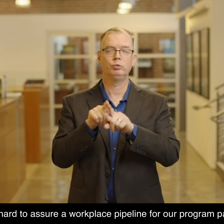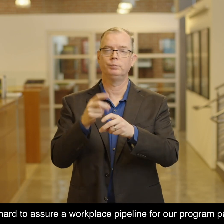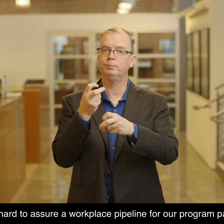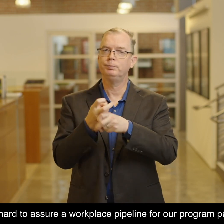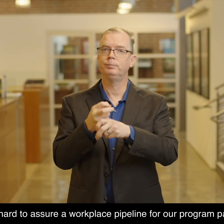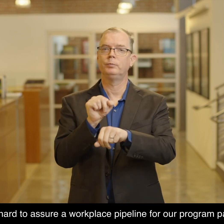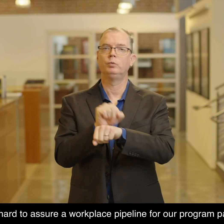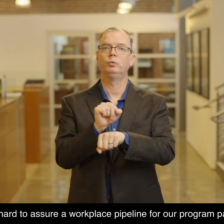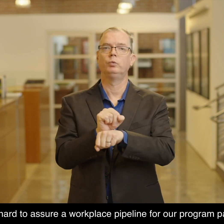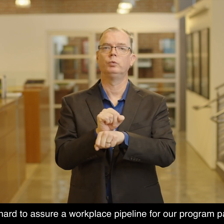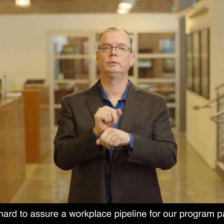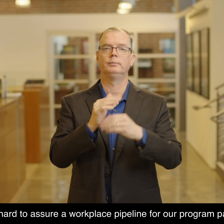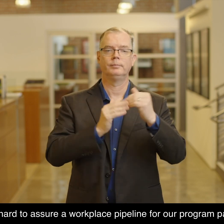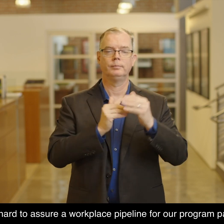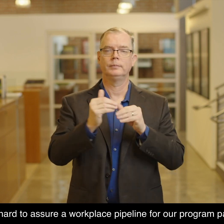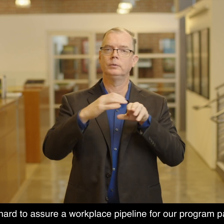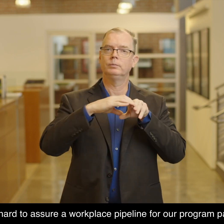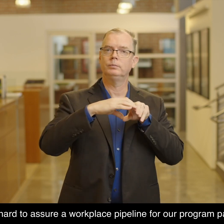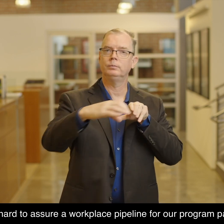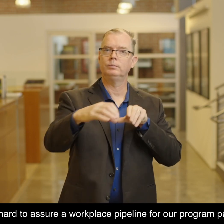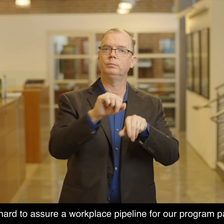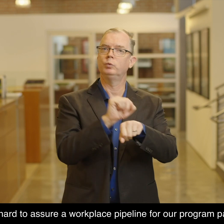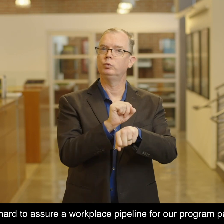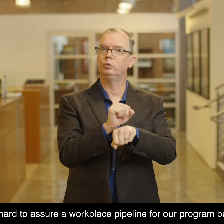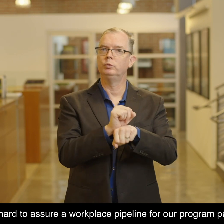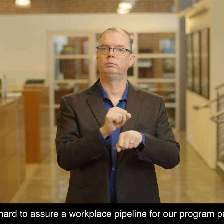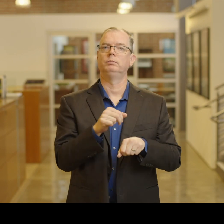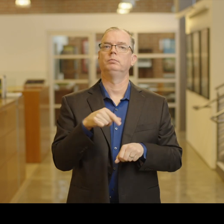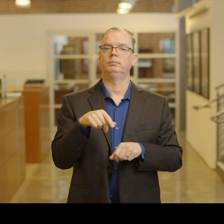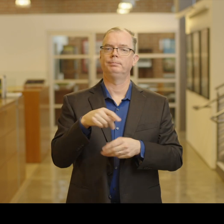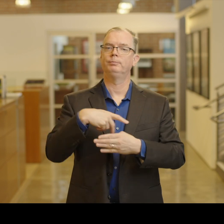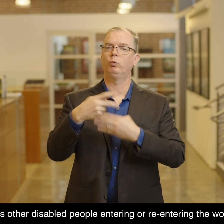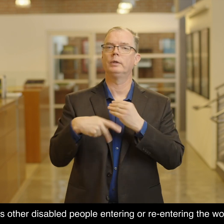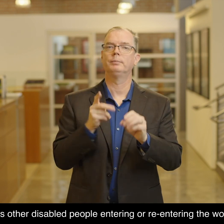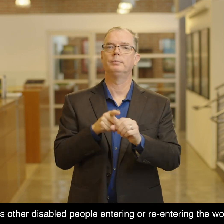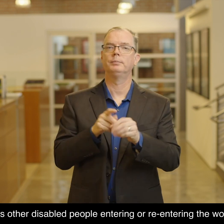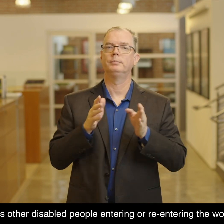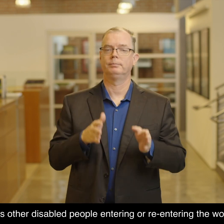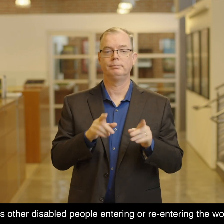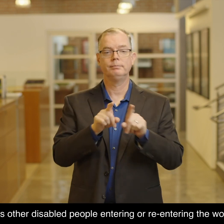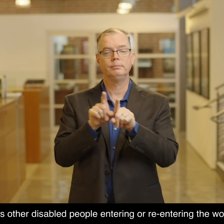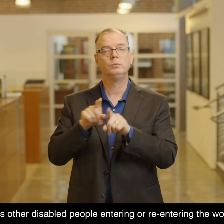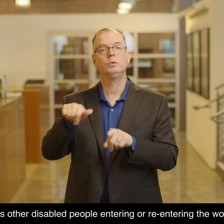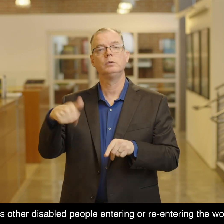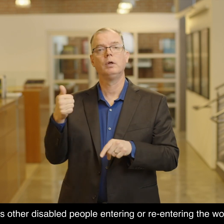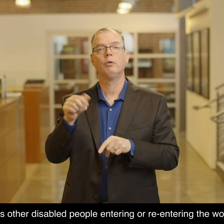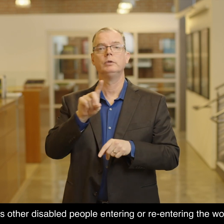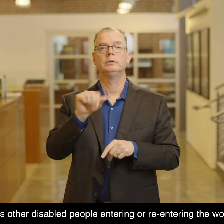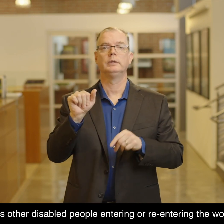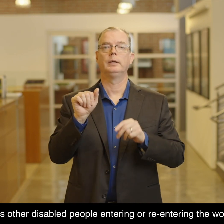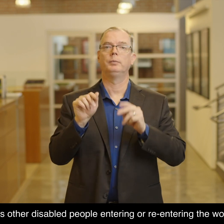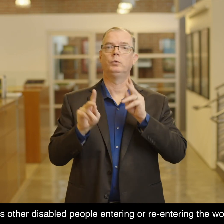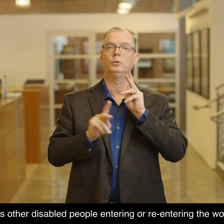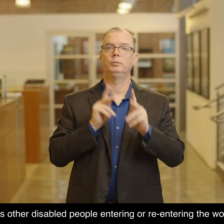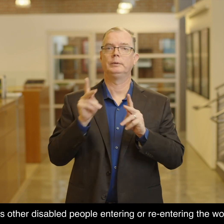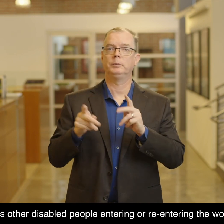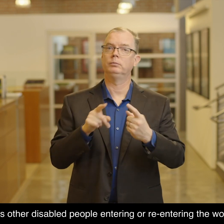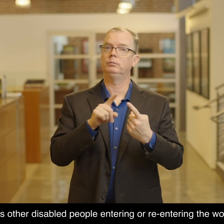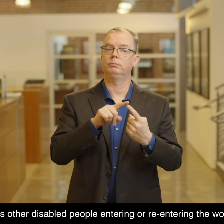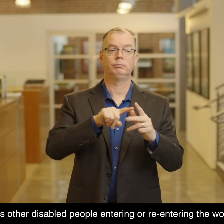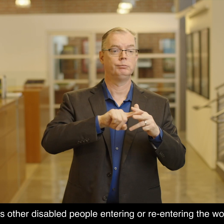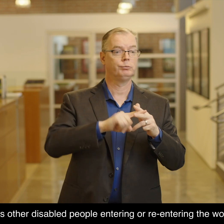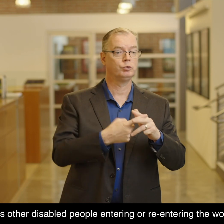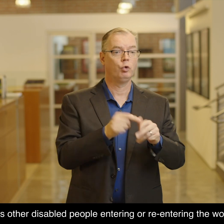a workplace pipeline for our program participants, as well as other disabled people